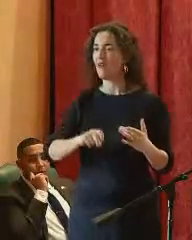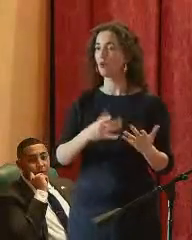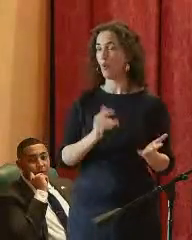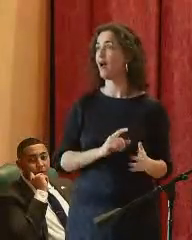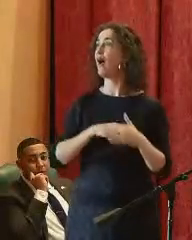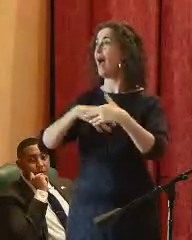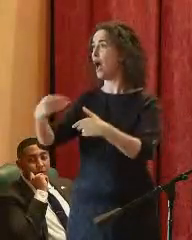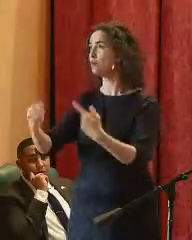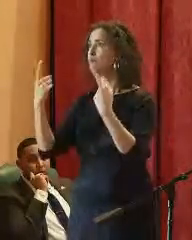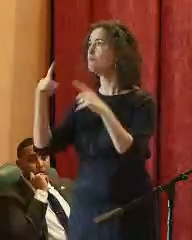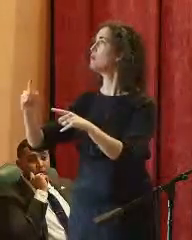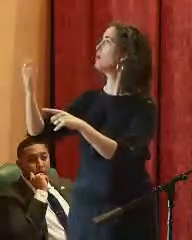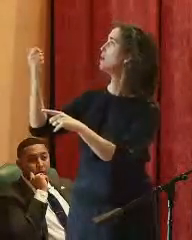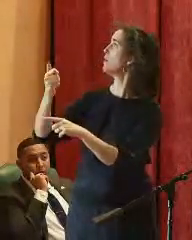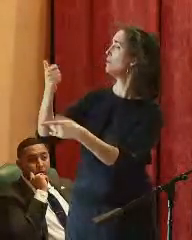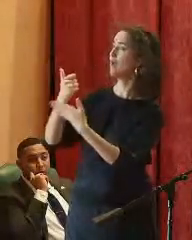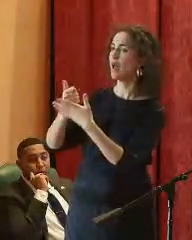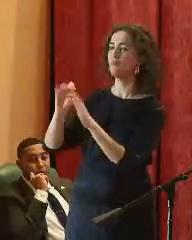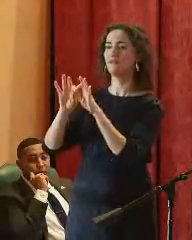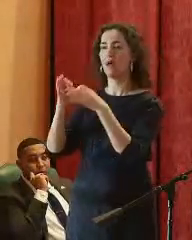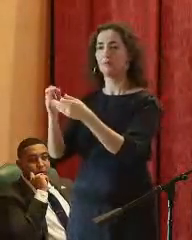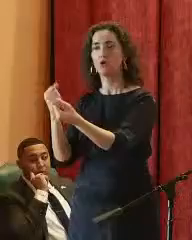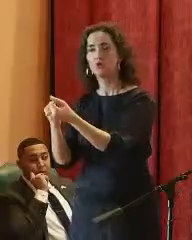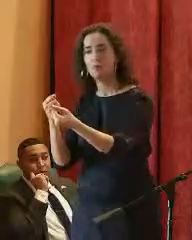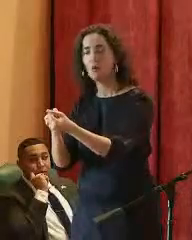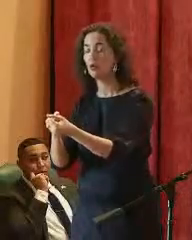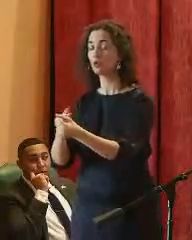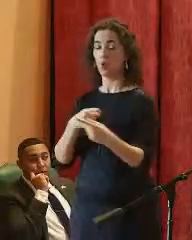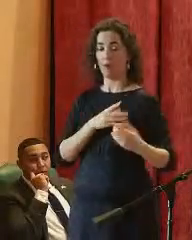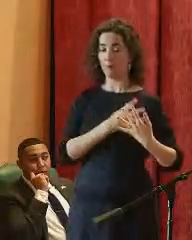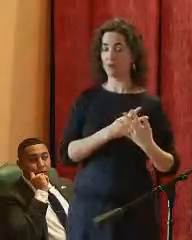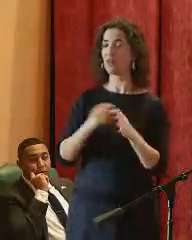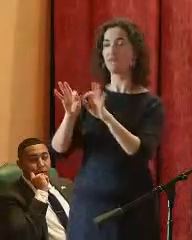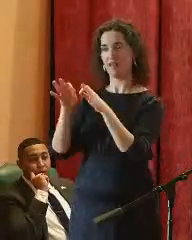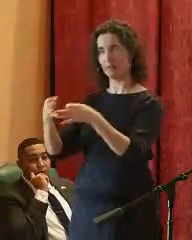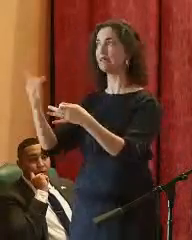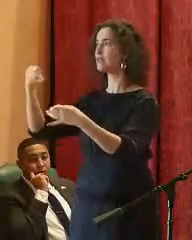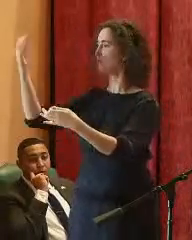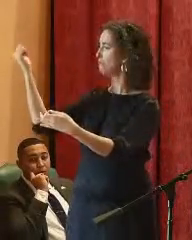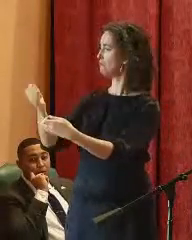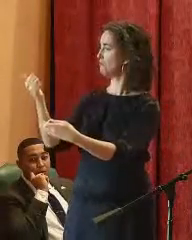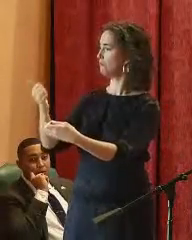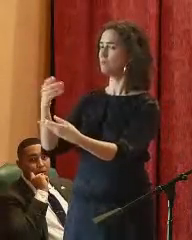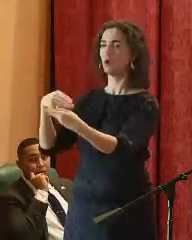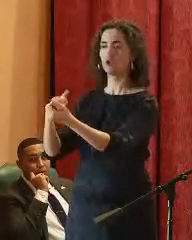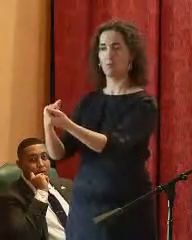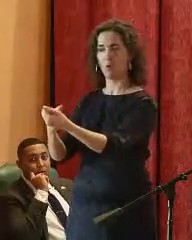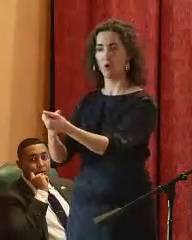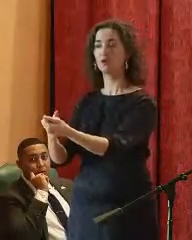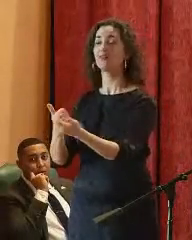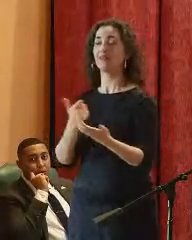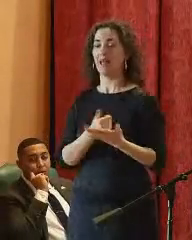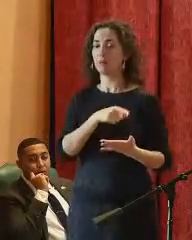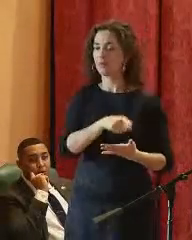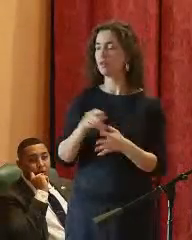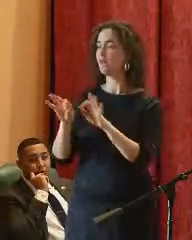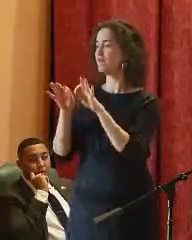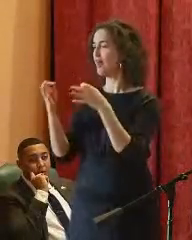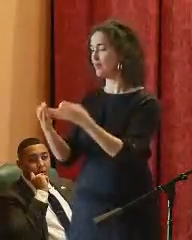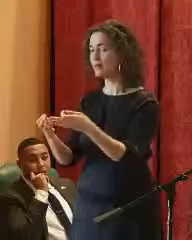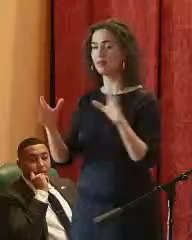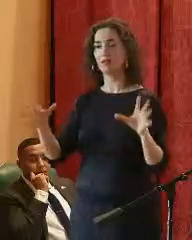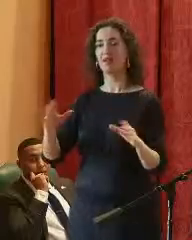able to have and that their families can receive while they're in prison, and helping to make these veterans and their families more